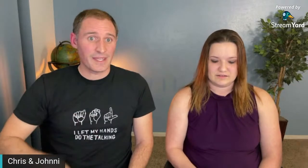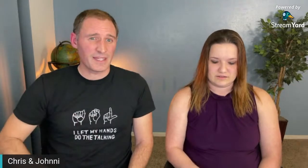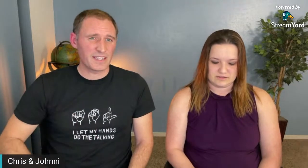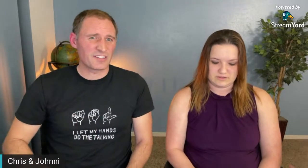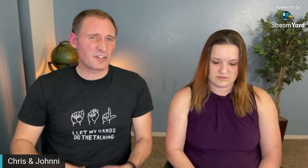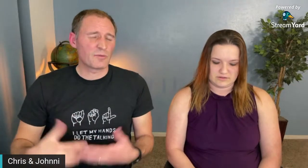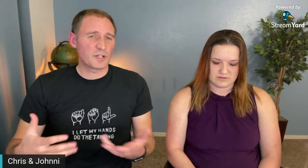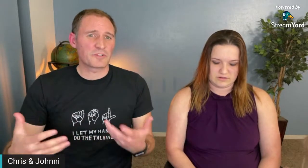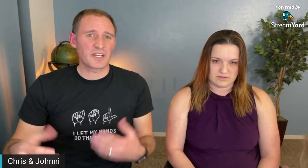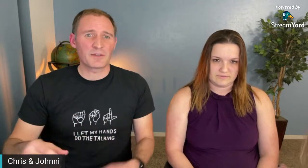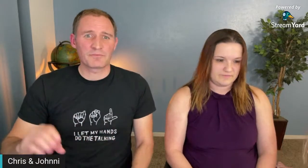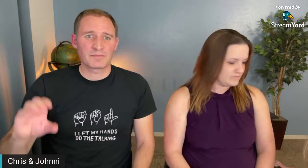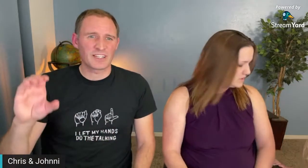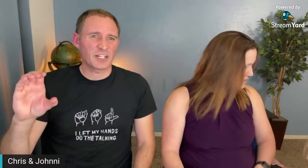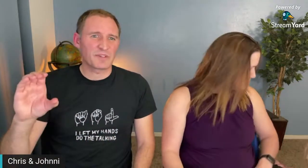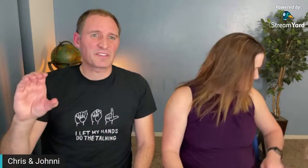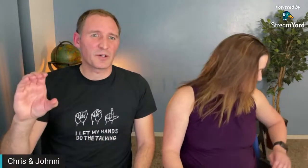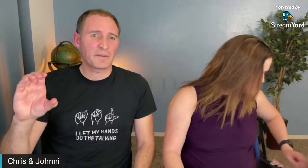And I'll do it one more time a little bit slower.